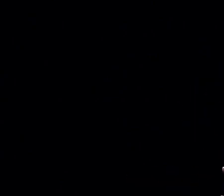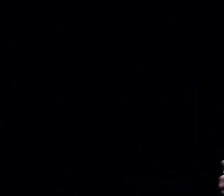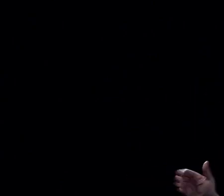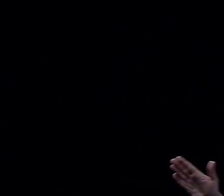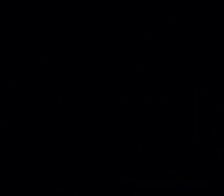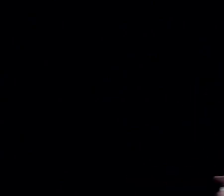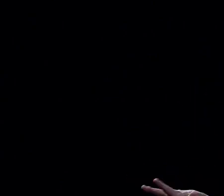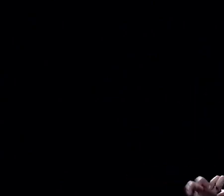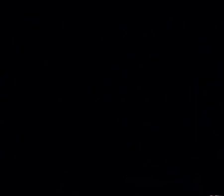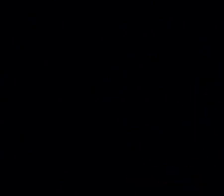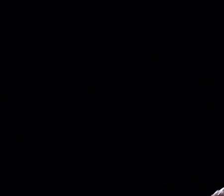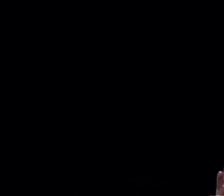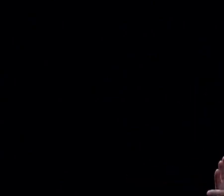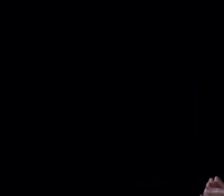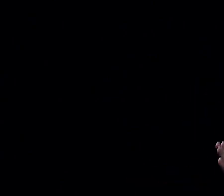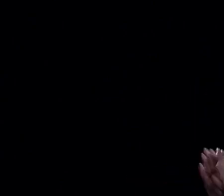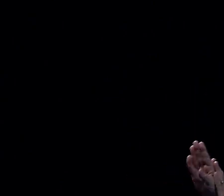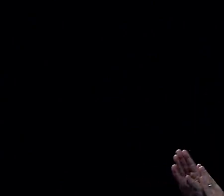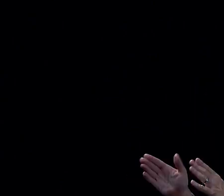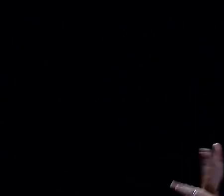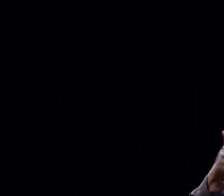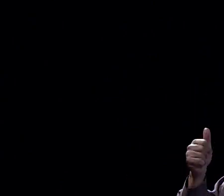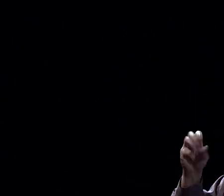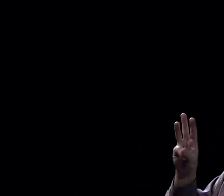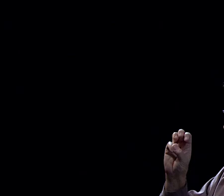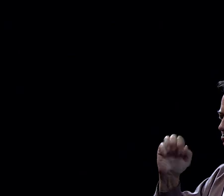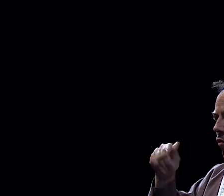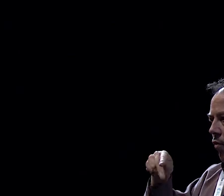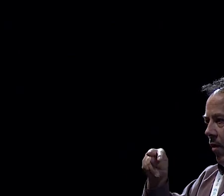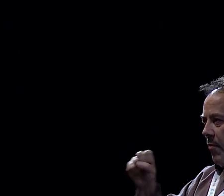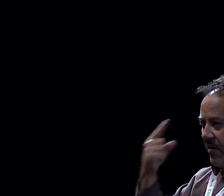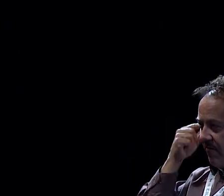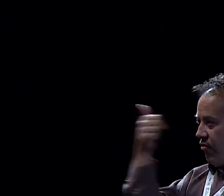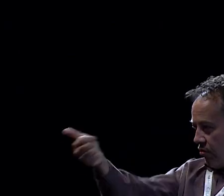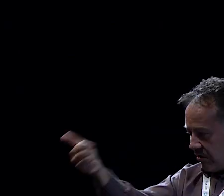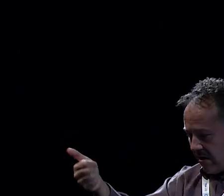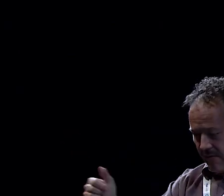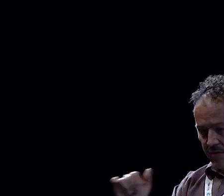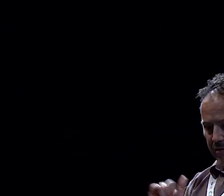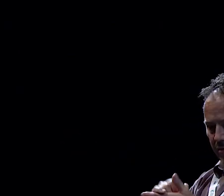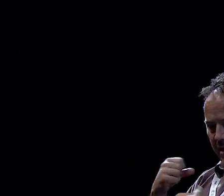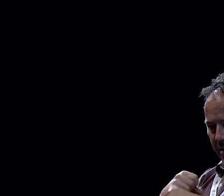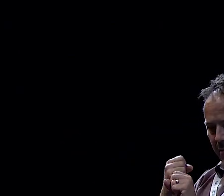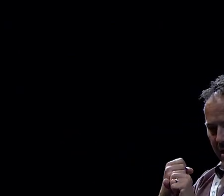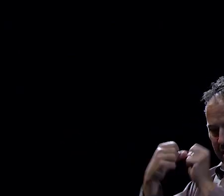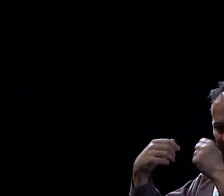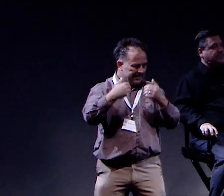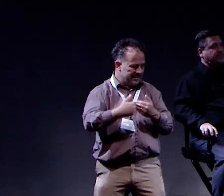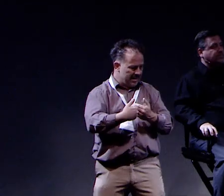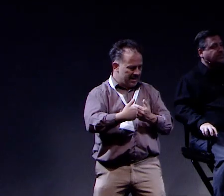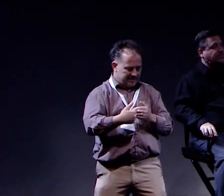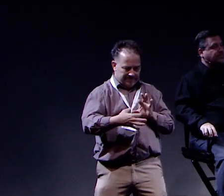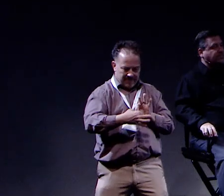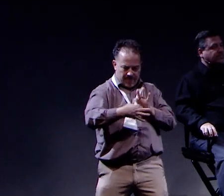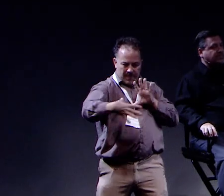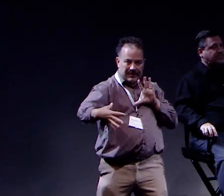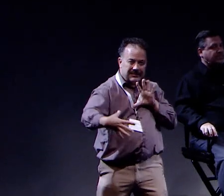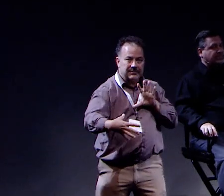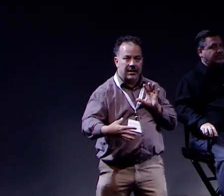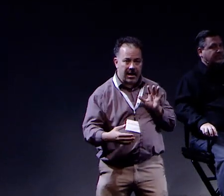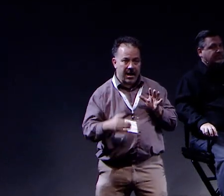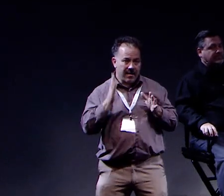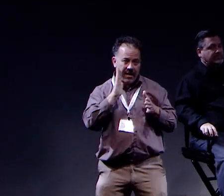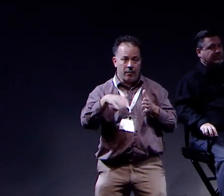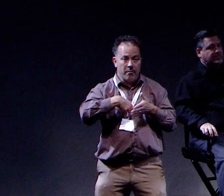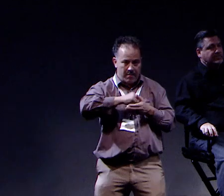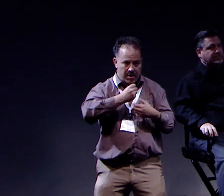leveling up, you're getting better weapons and armor only for yourself. So those two things create a ludonarrative dissonance. And that will bring you out of